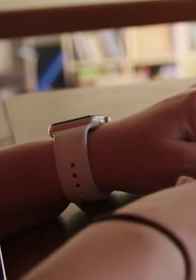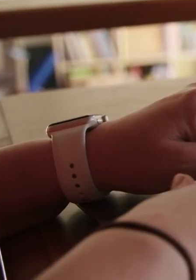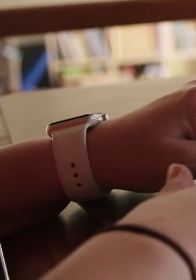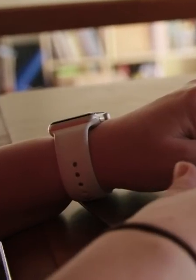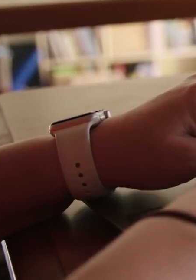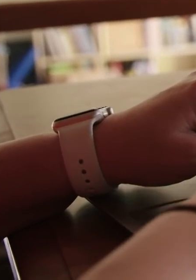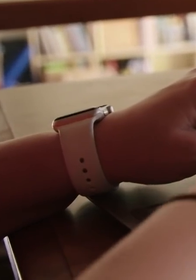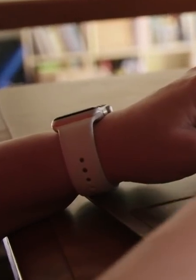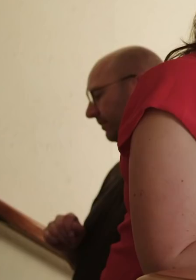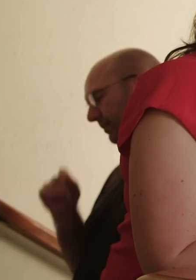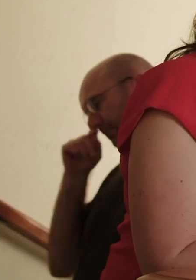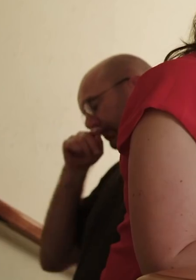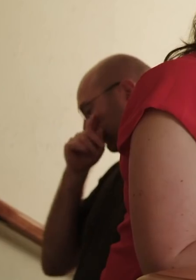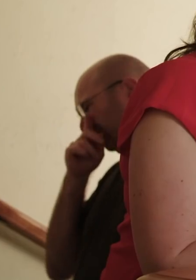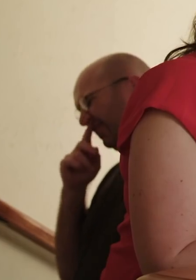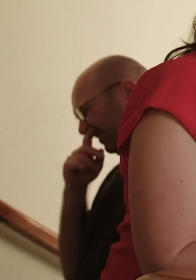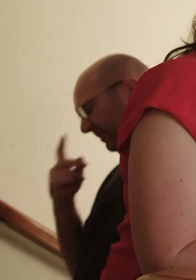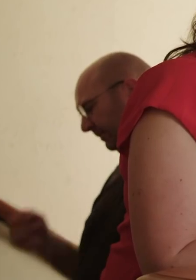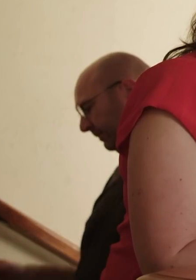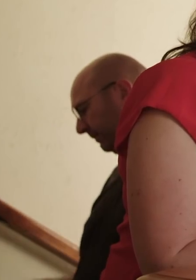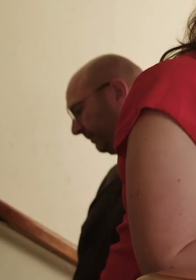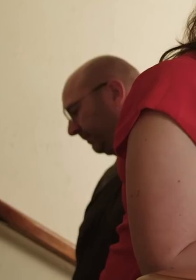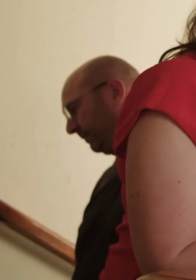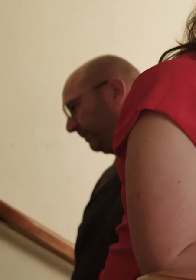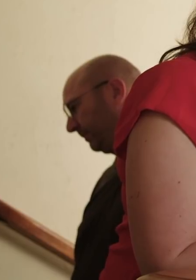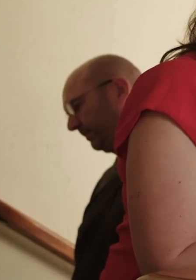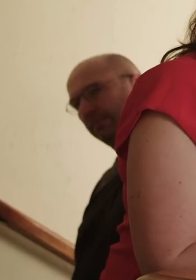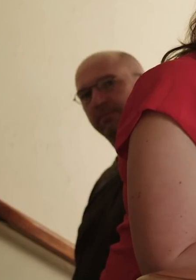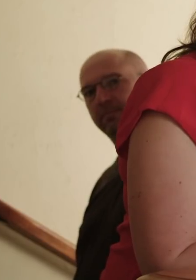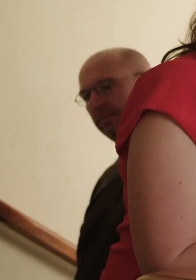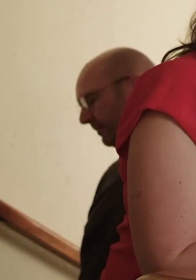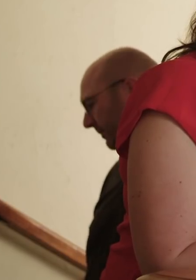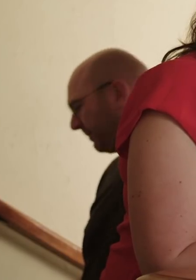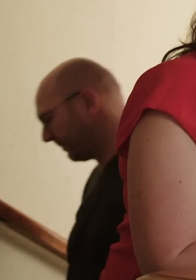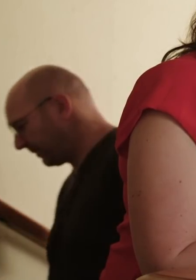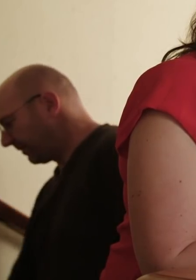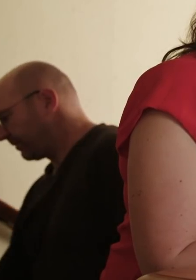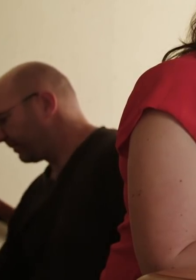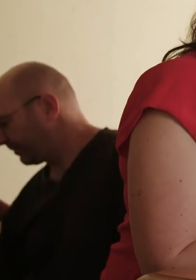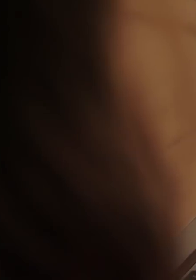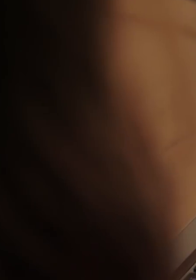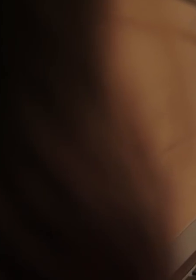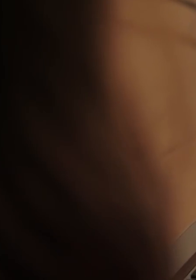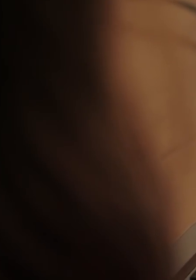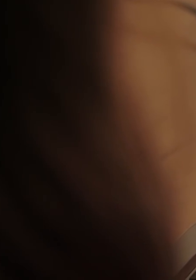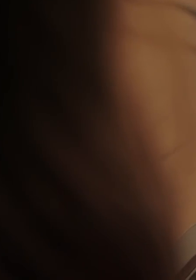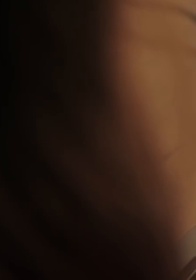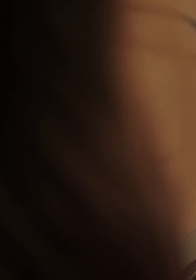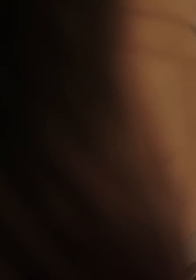The family life is very, very busy. I am currently the General Manager of Services at Deaf Aotearoa. We have 14